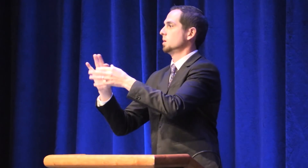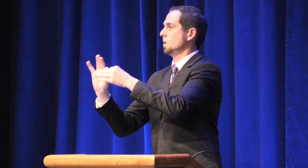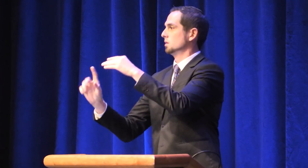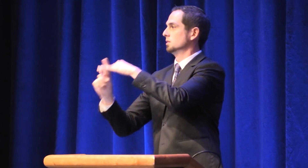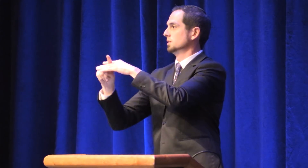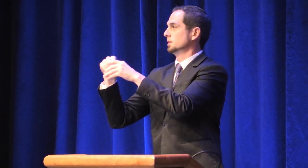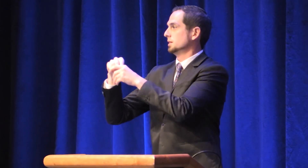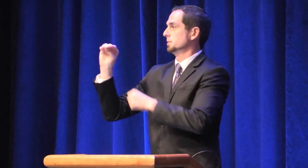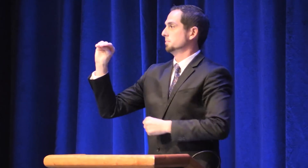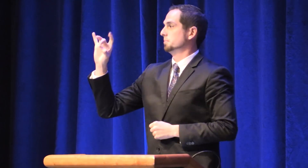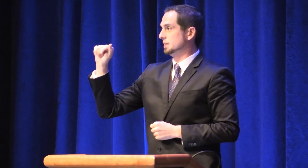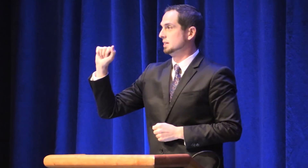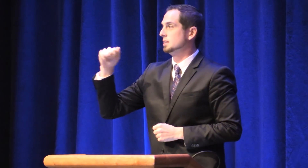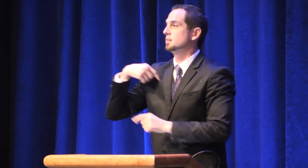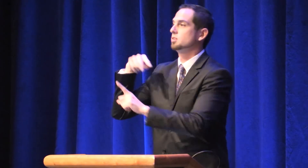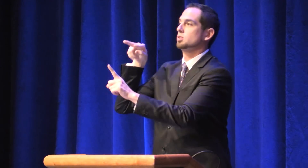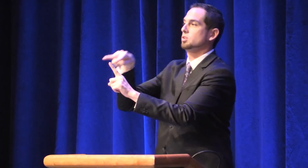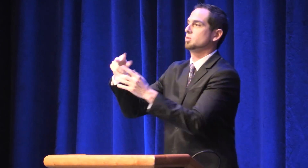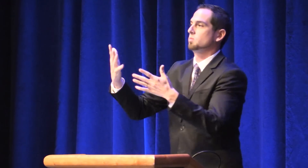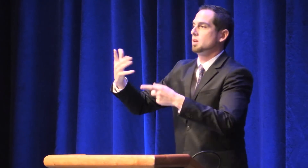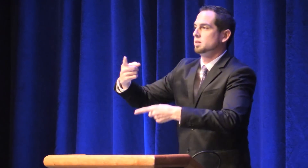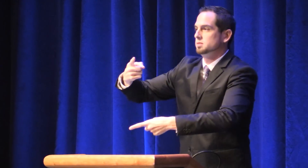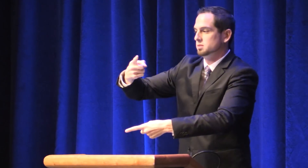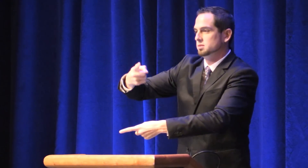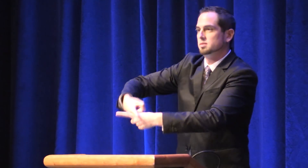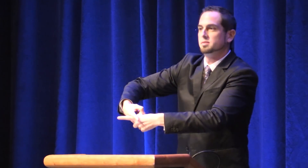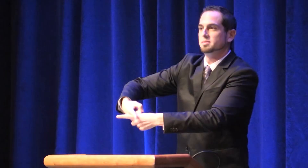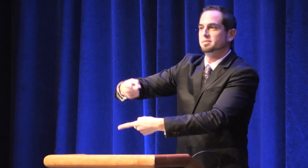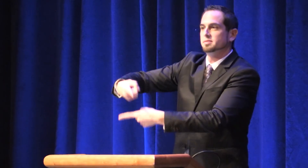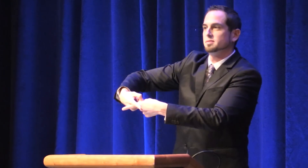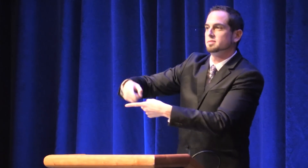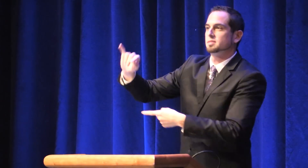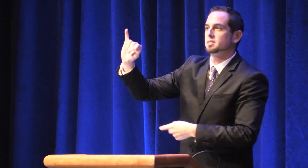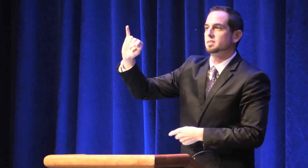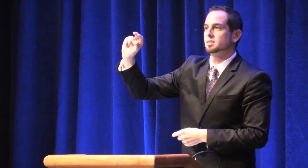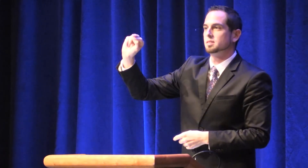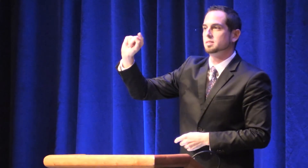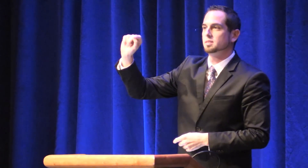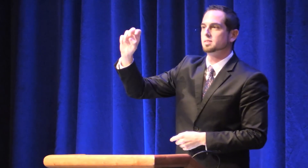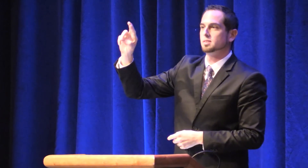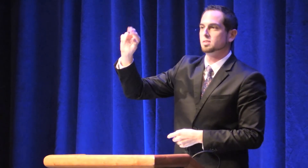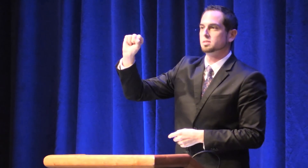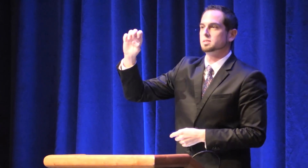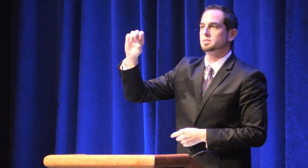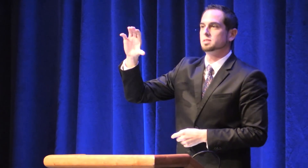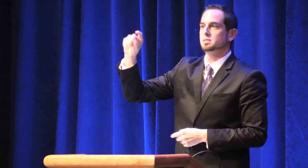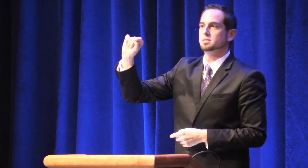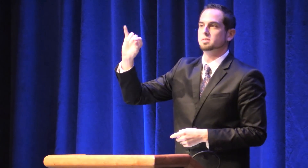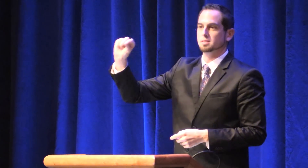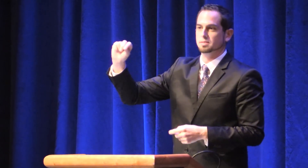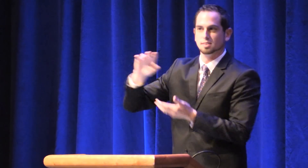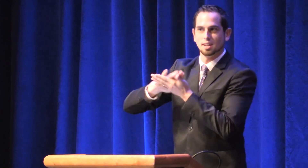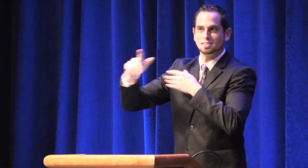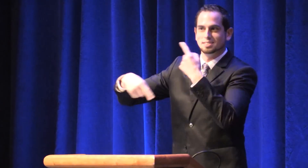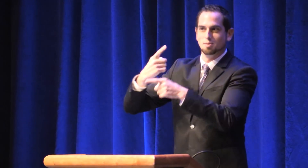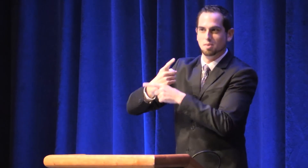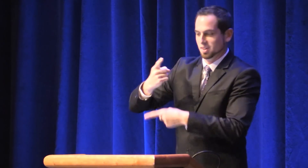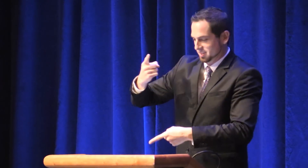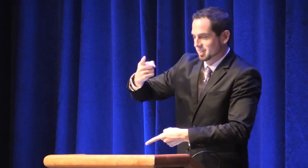When a deaf person or a deaf-related story comes up in the media, we often